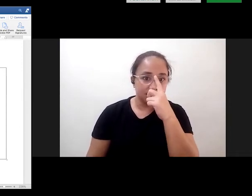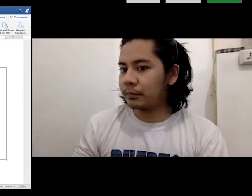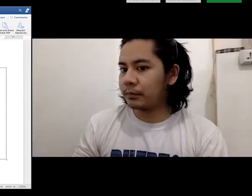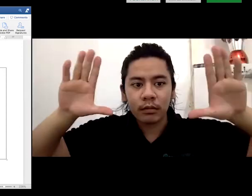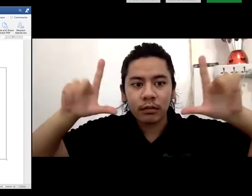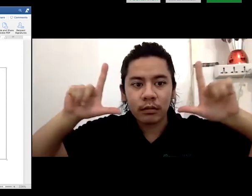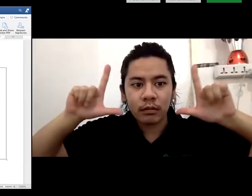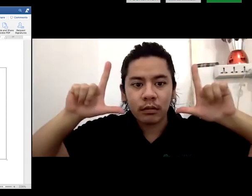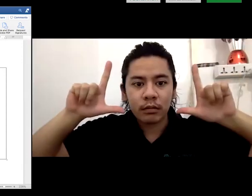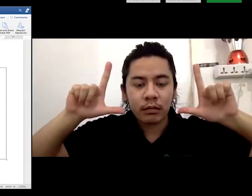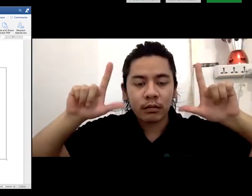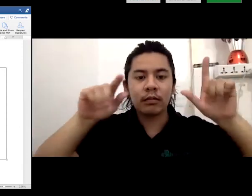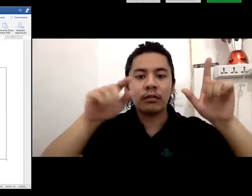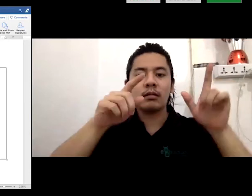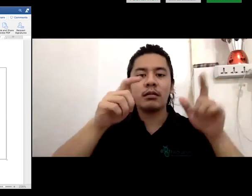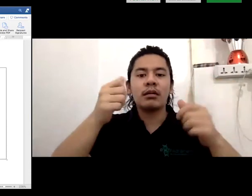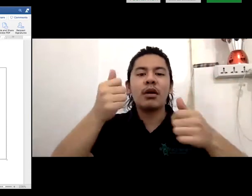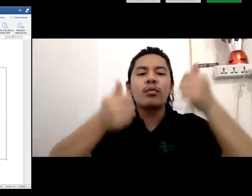A or B.